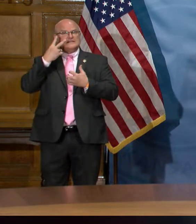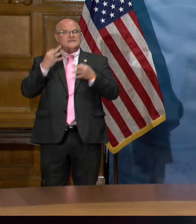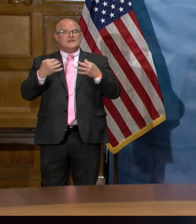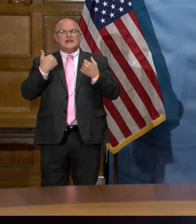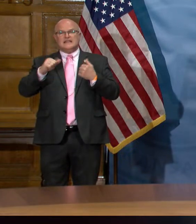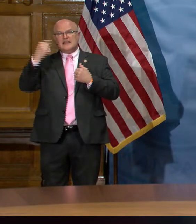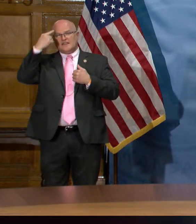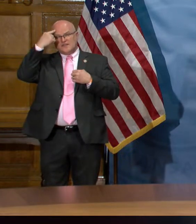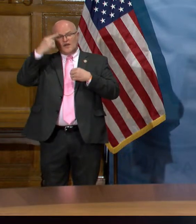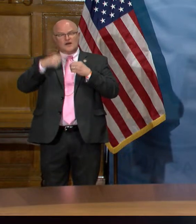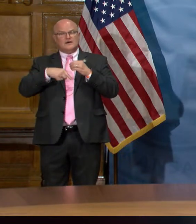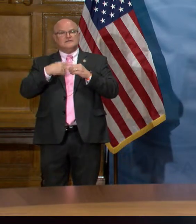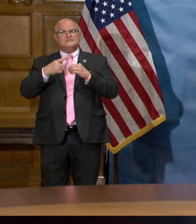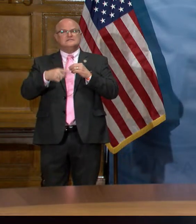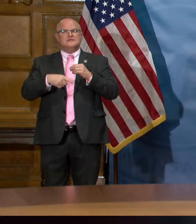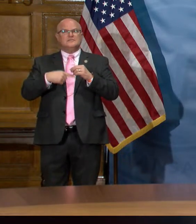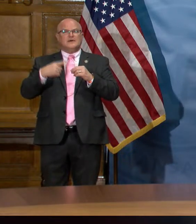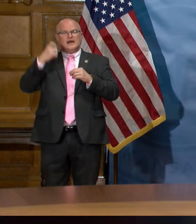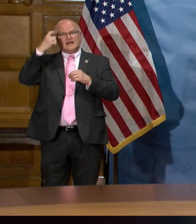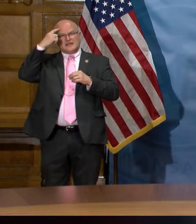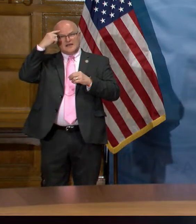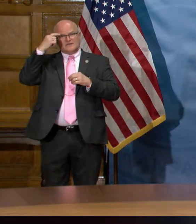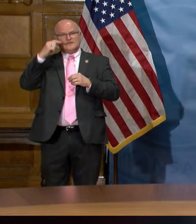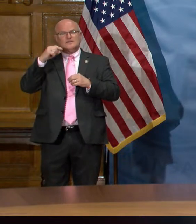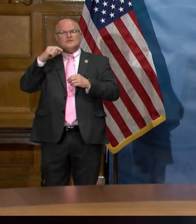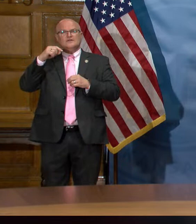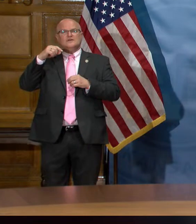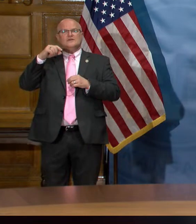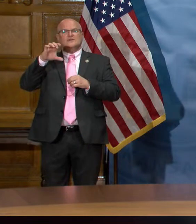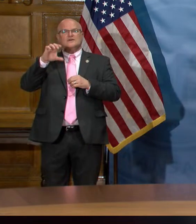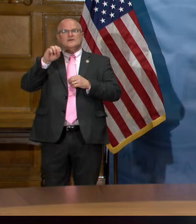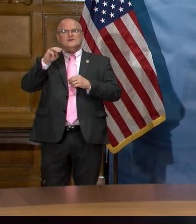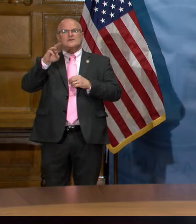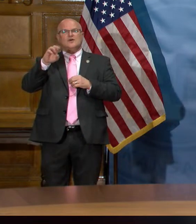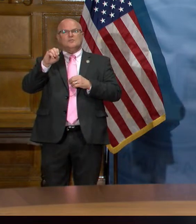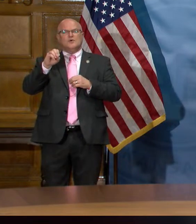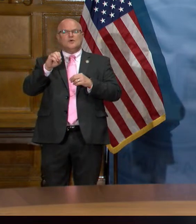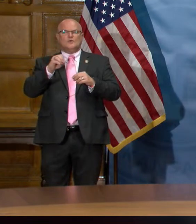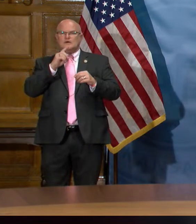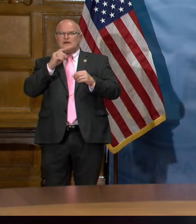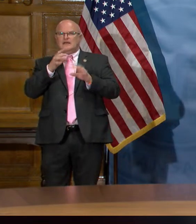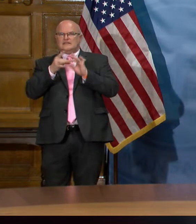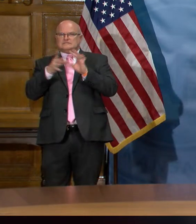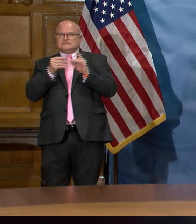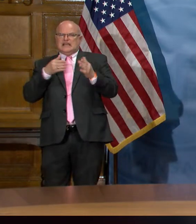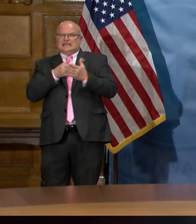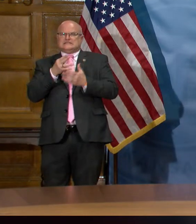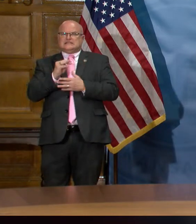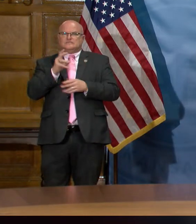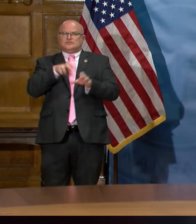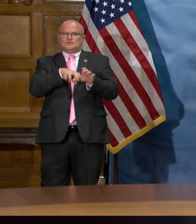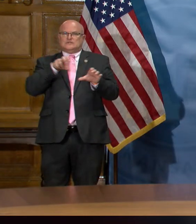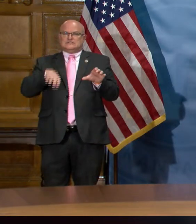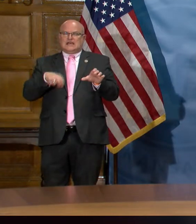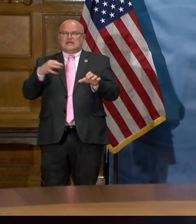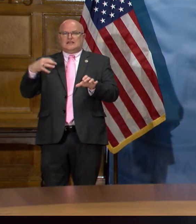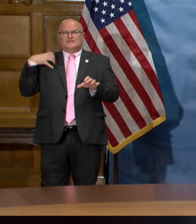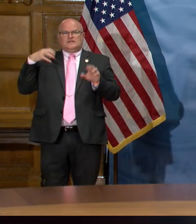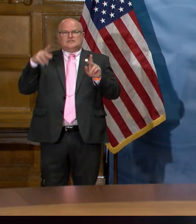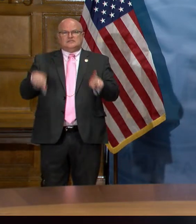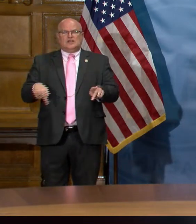had any thoughts on Governor Cuomo and the allegations against him, and whether he should resign as chairman